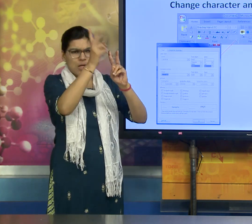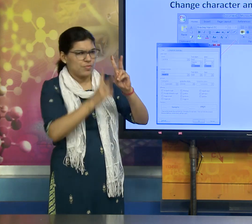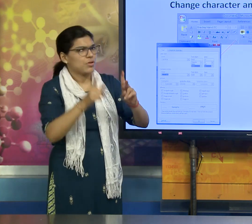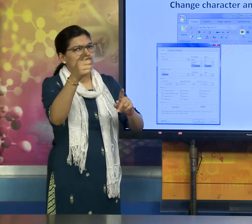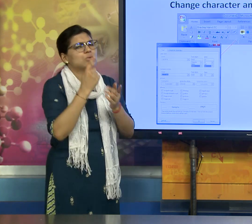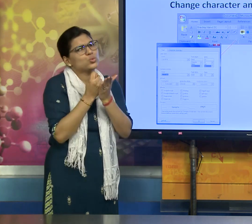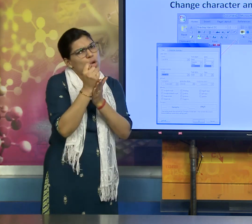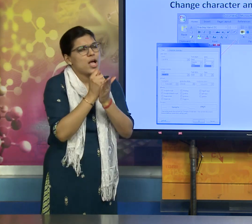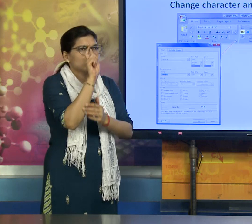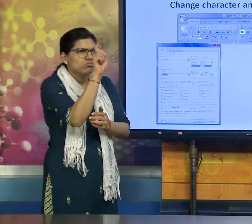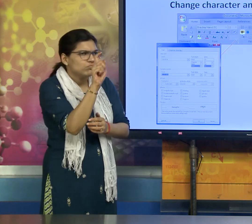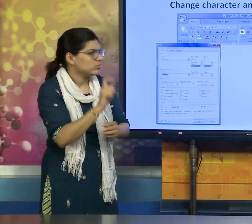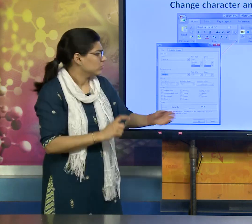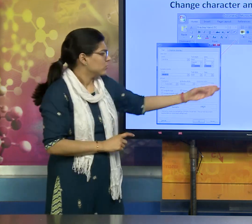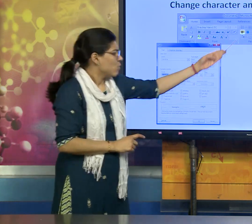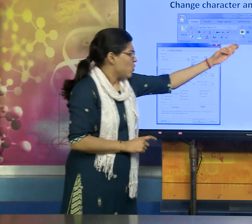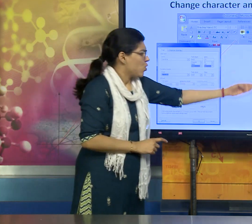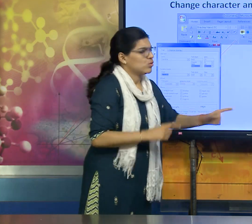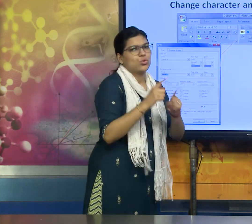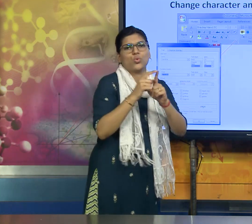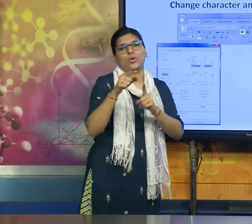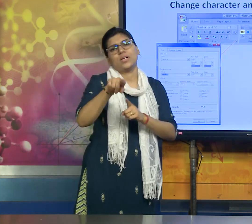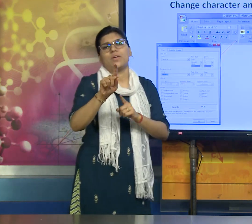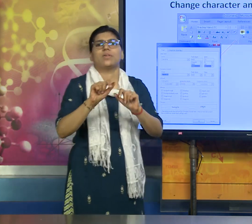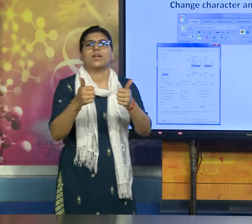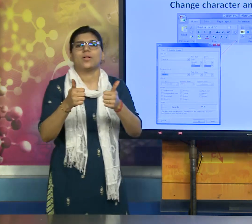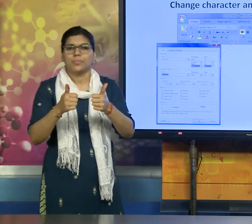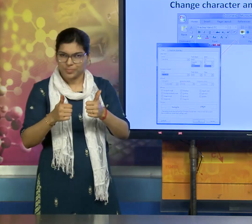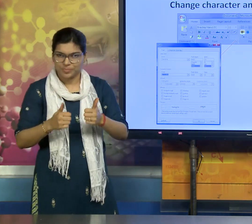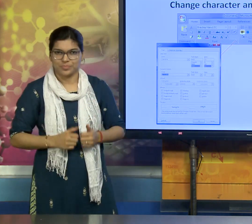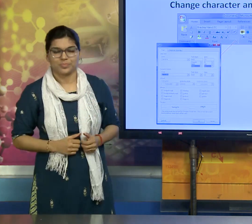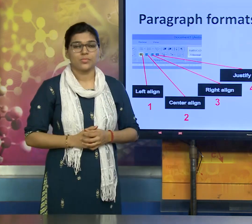you can use line spacing option.